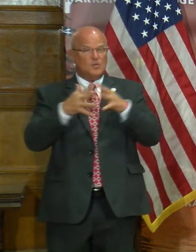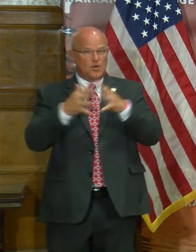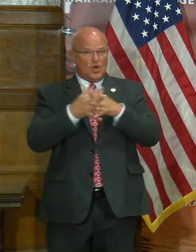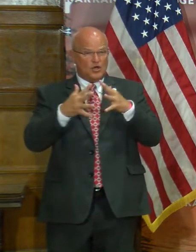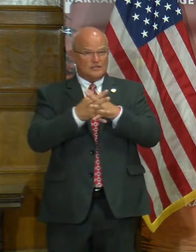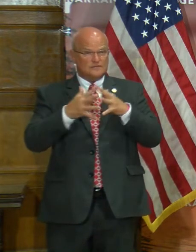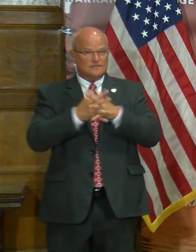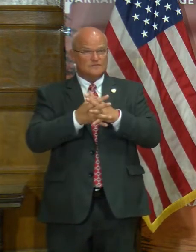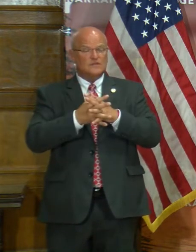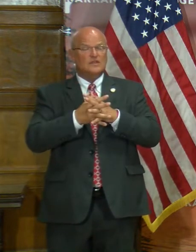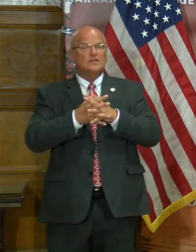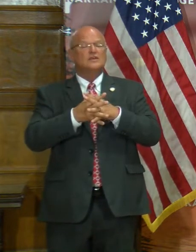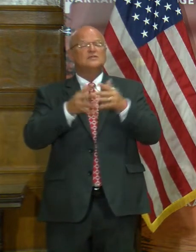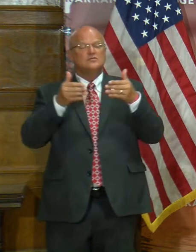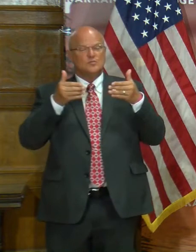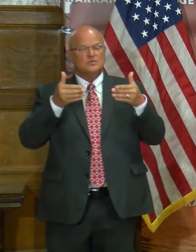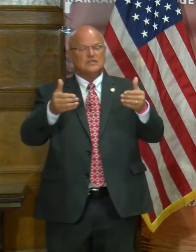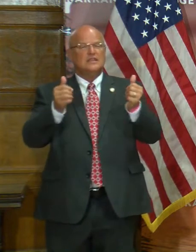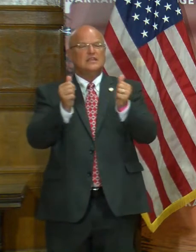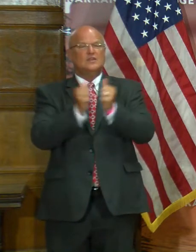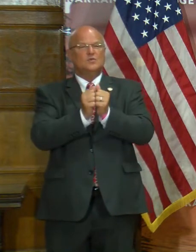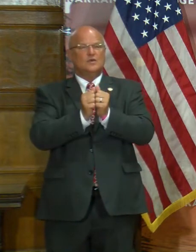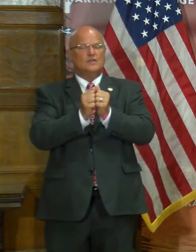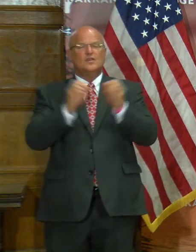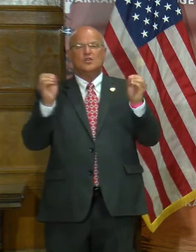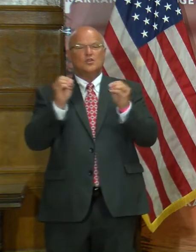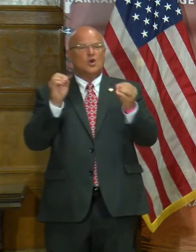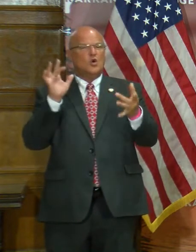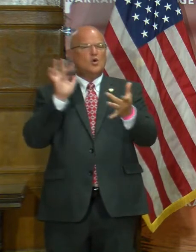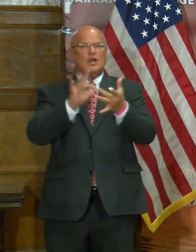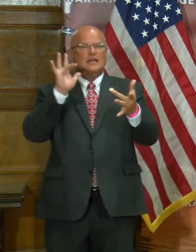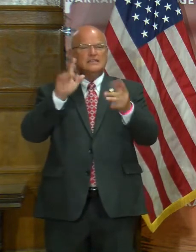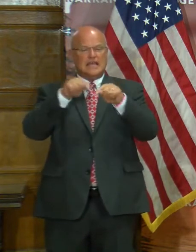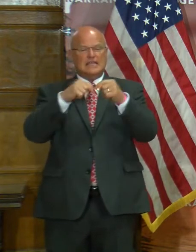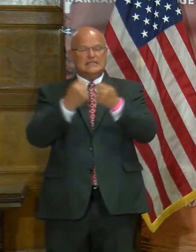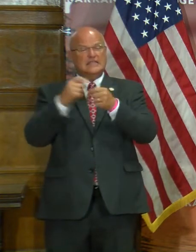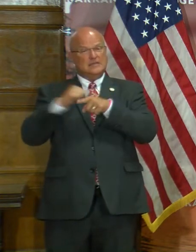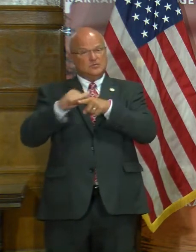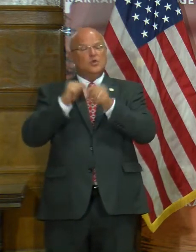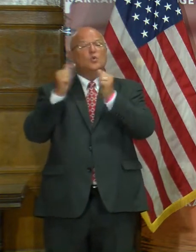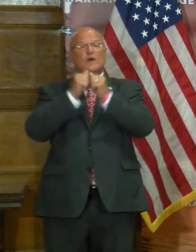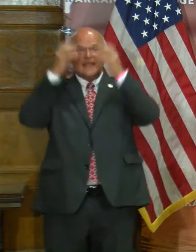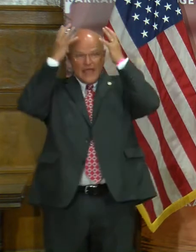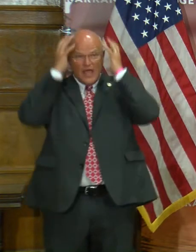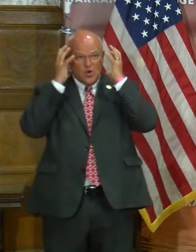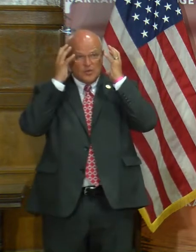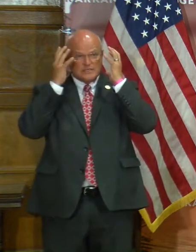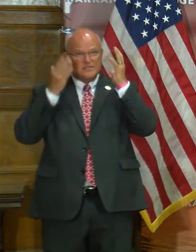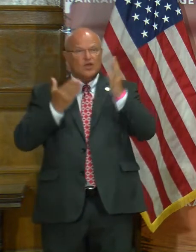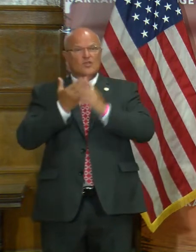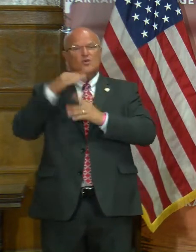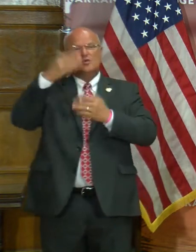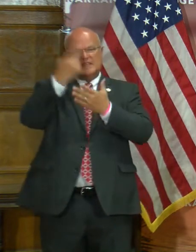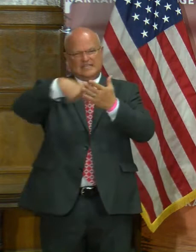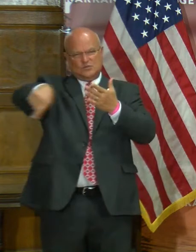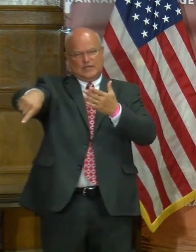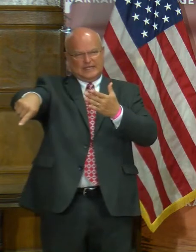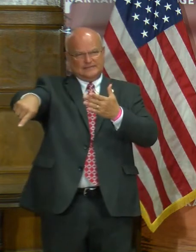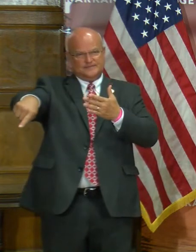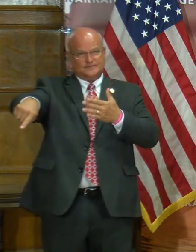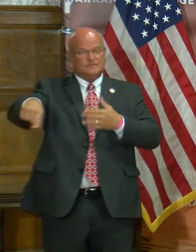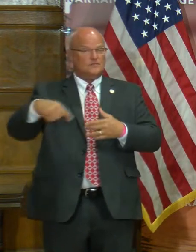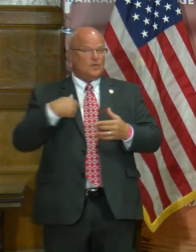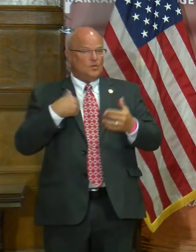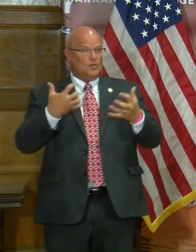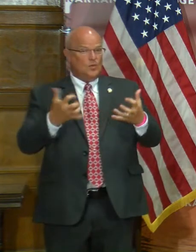football to proceed with their no contact team drills with helmets throughout next week. And we